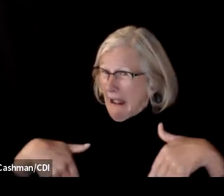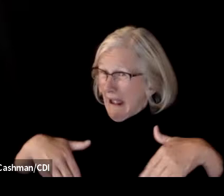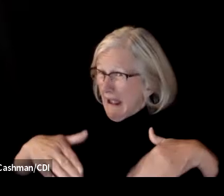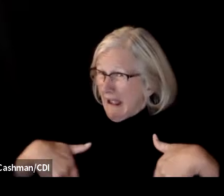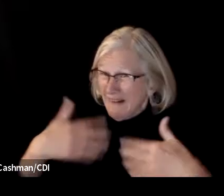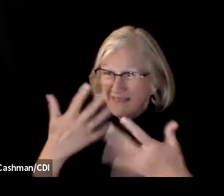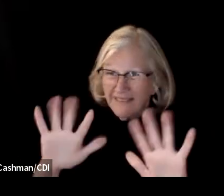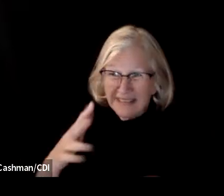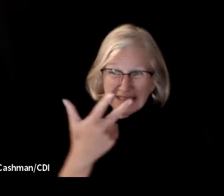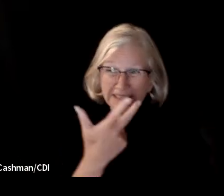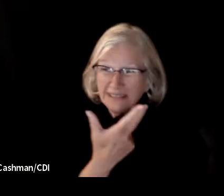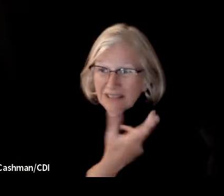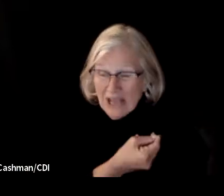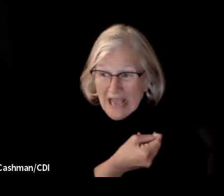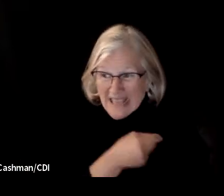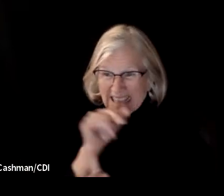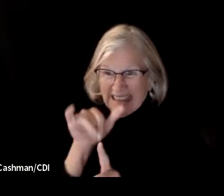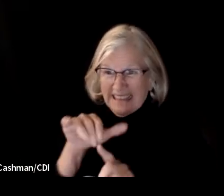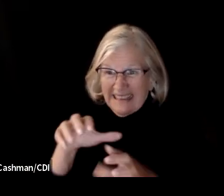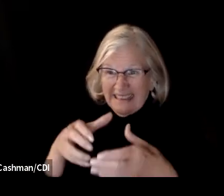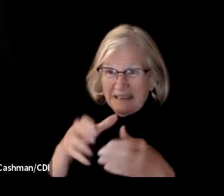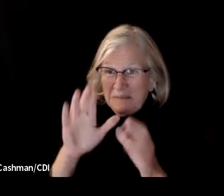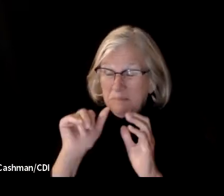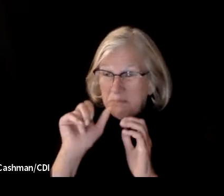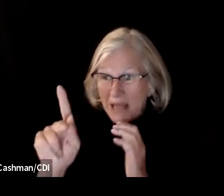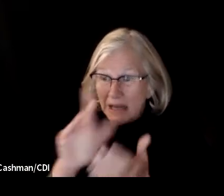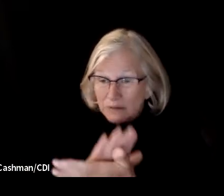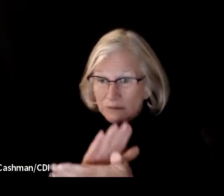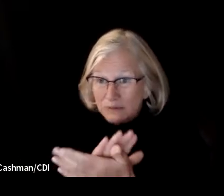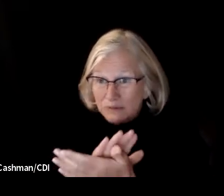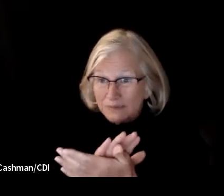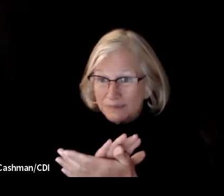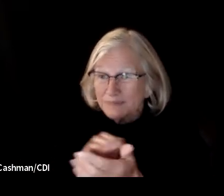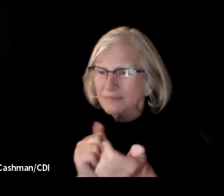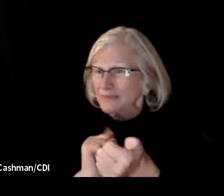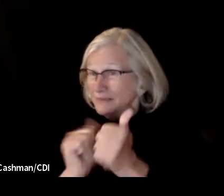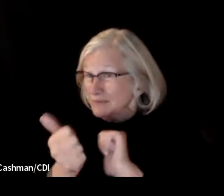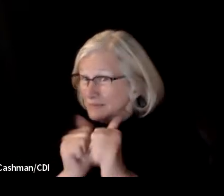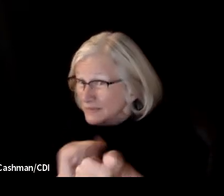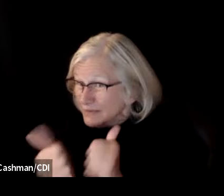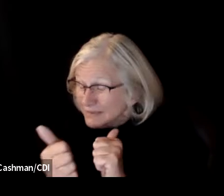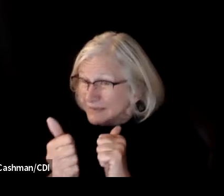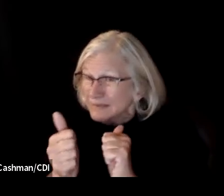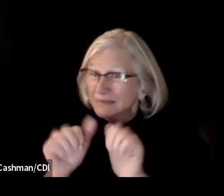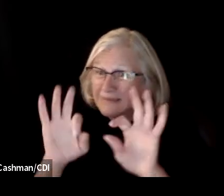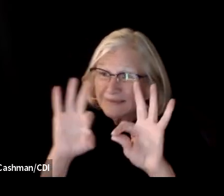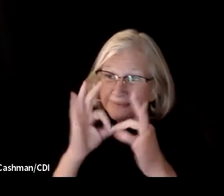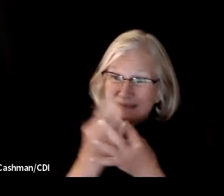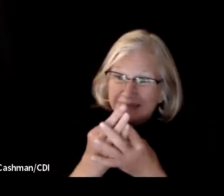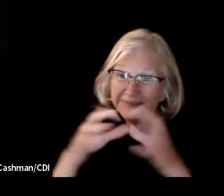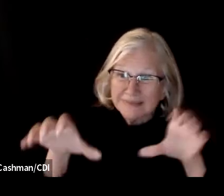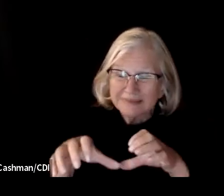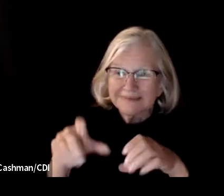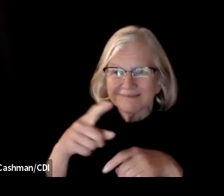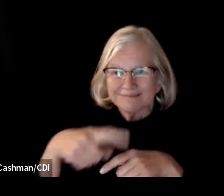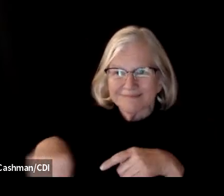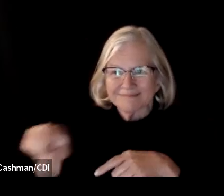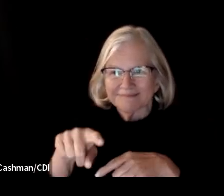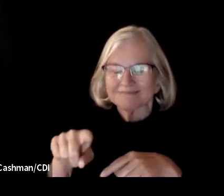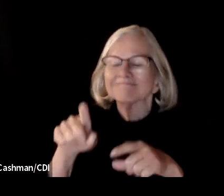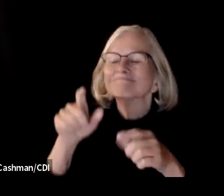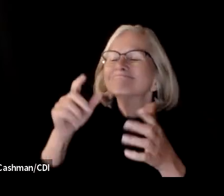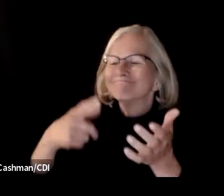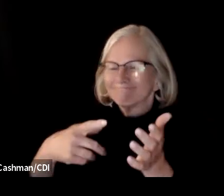in-person school, sports, or extracurricular activities and their families should get tested regularly for